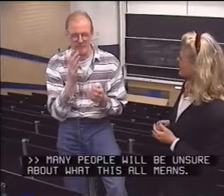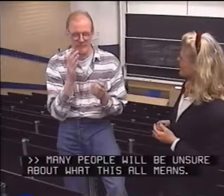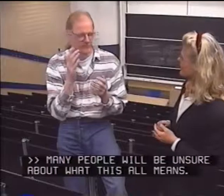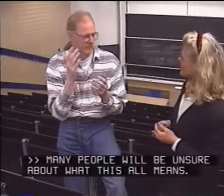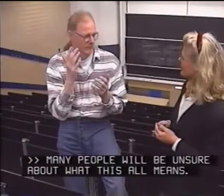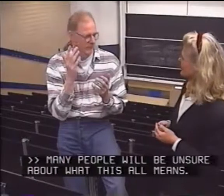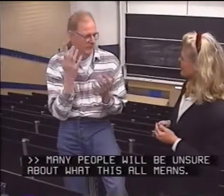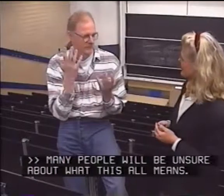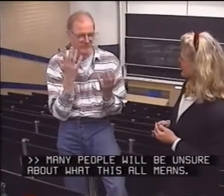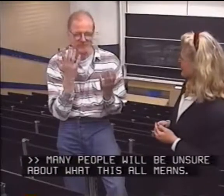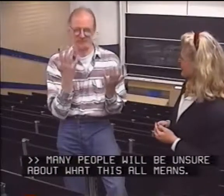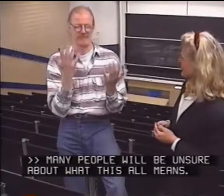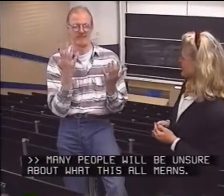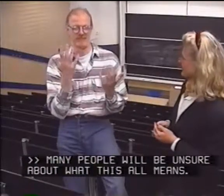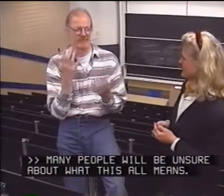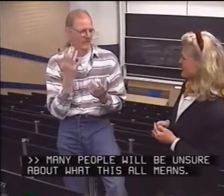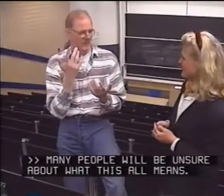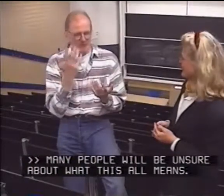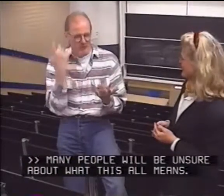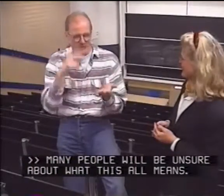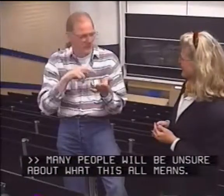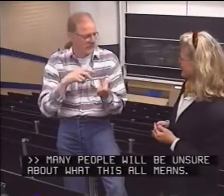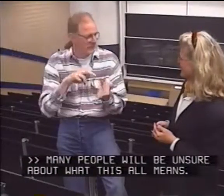Many people will be unsure about what this all means.